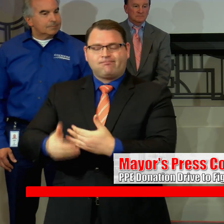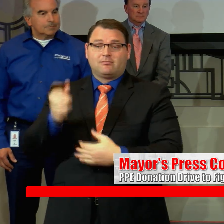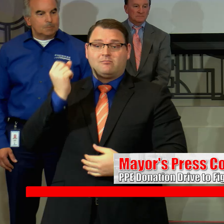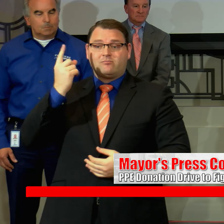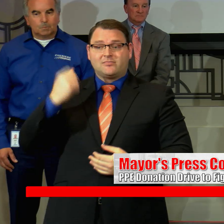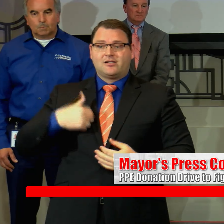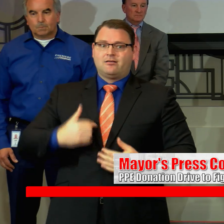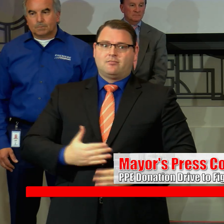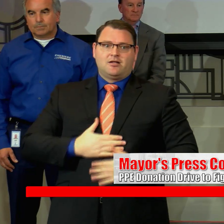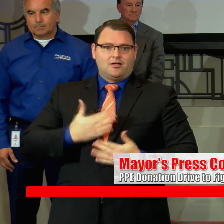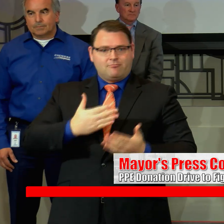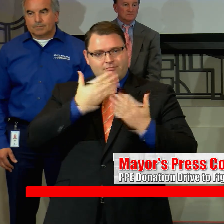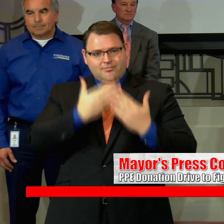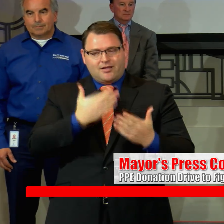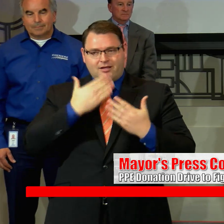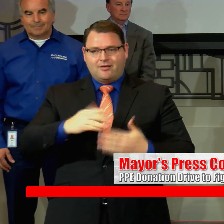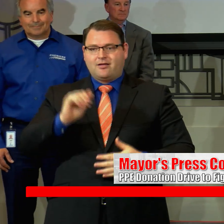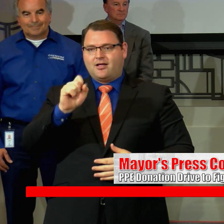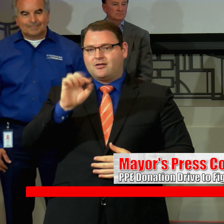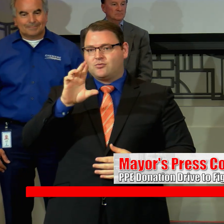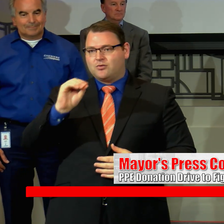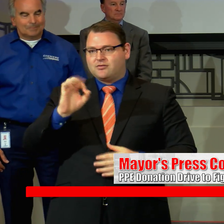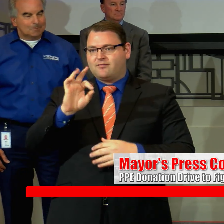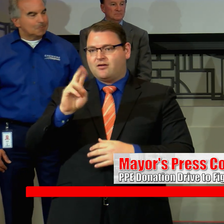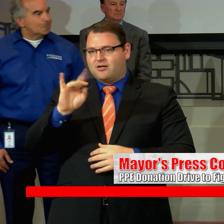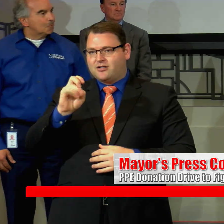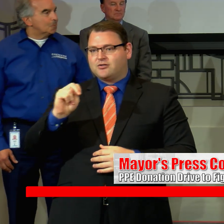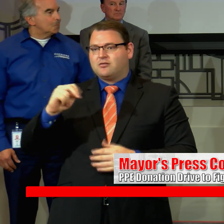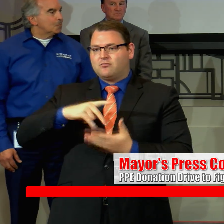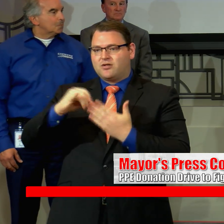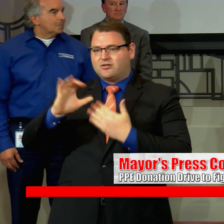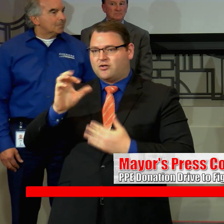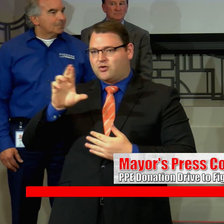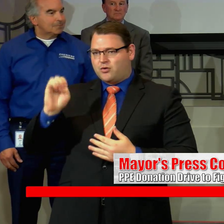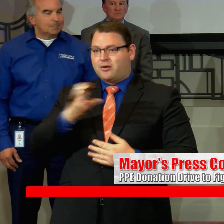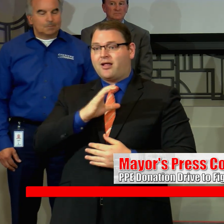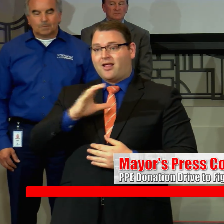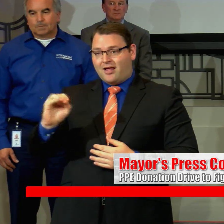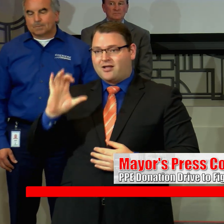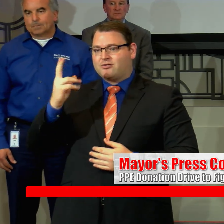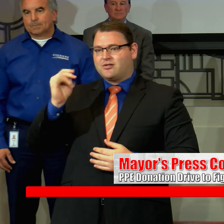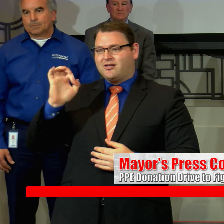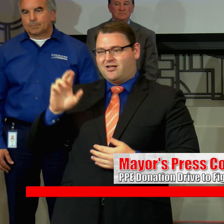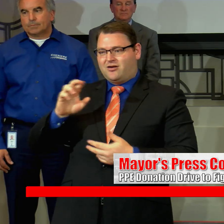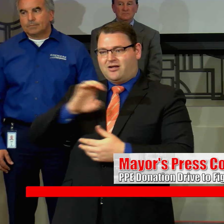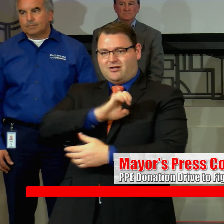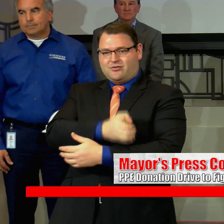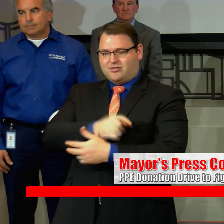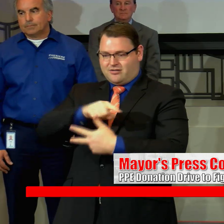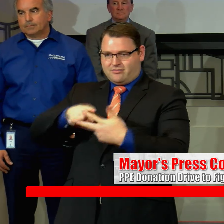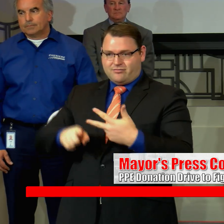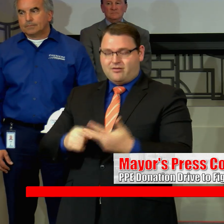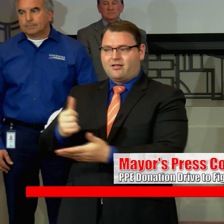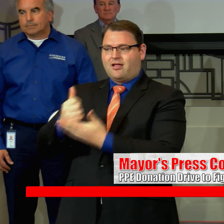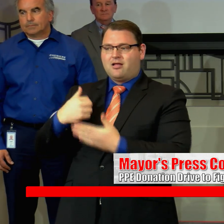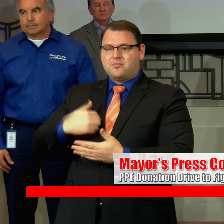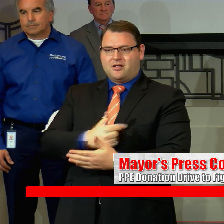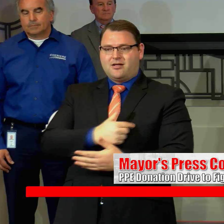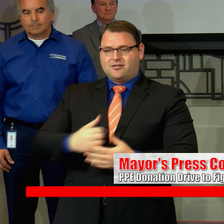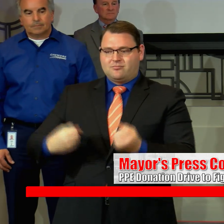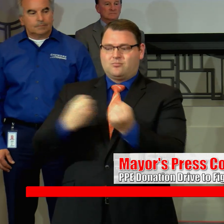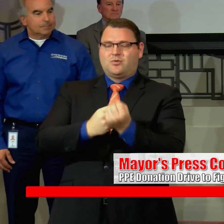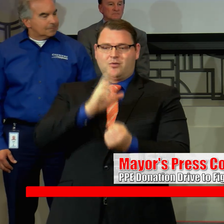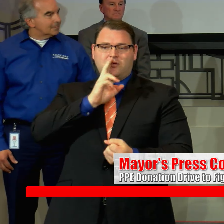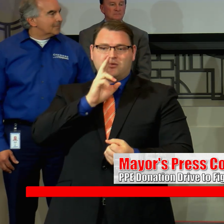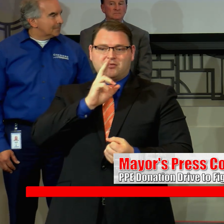Astros Foundation, and Cheniere Energy have designated the city of Houston to be the beneficiary of this drive, and on behalf of Houston, I